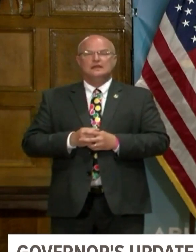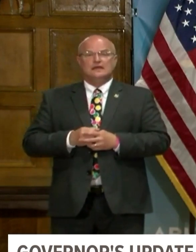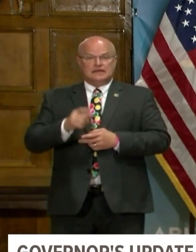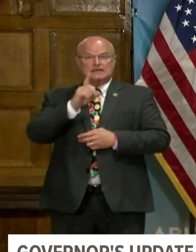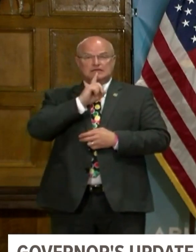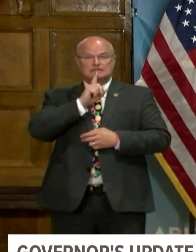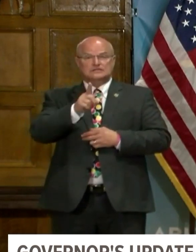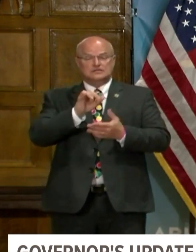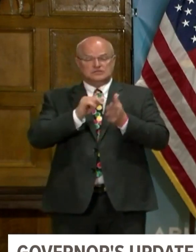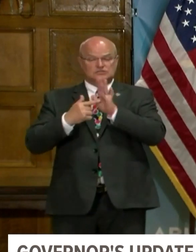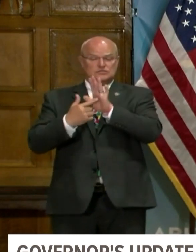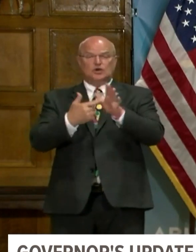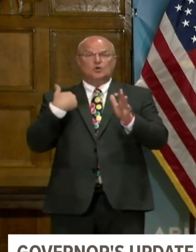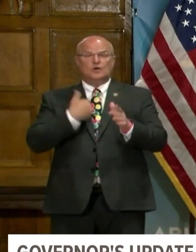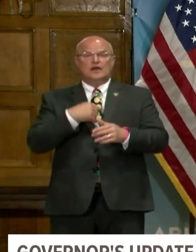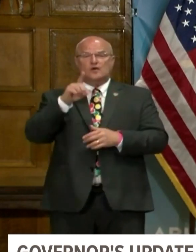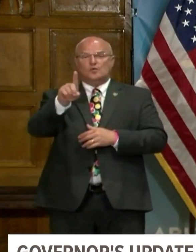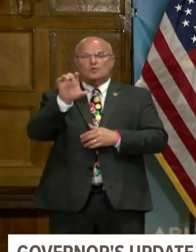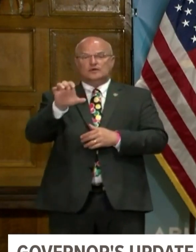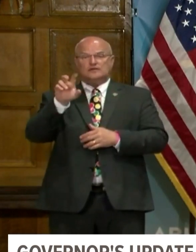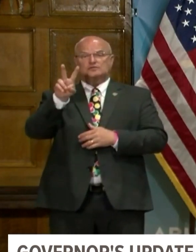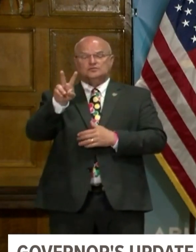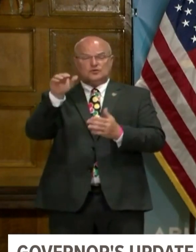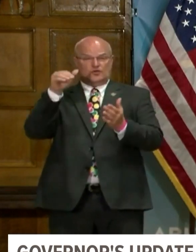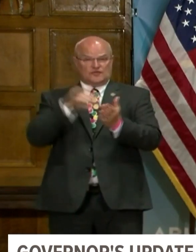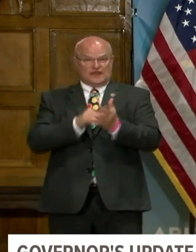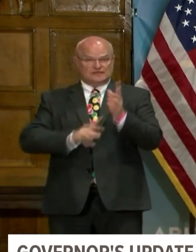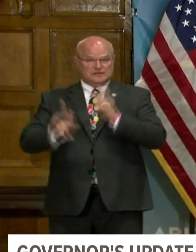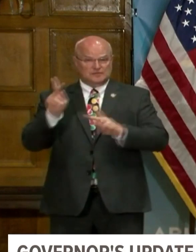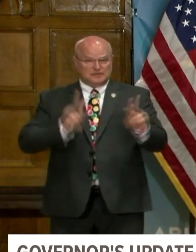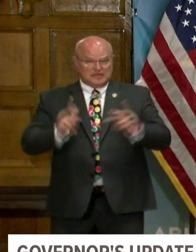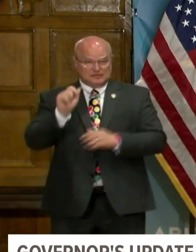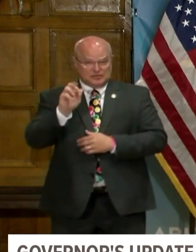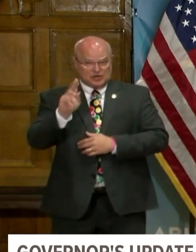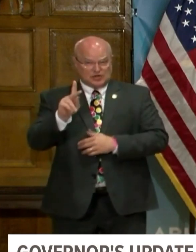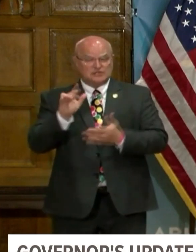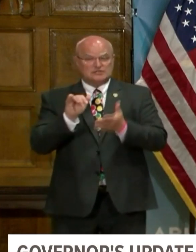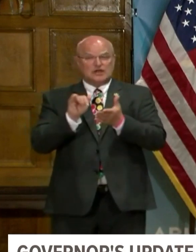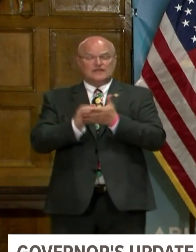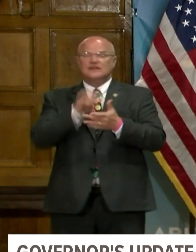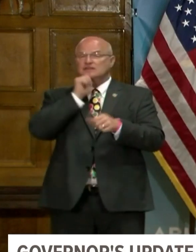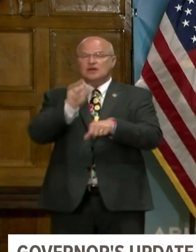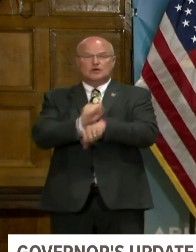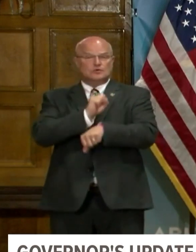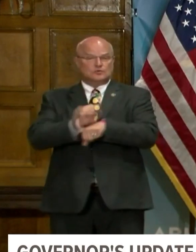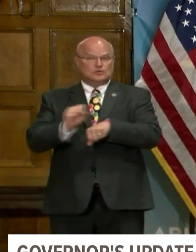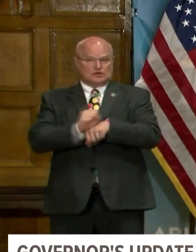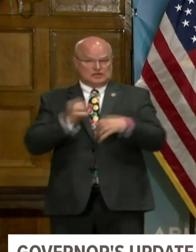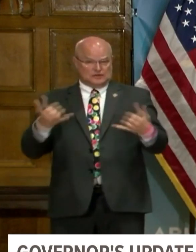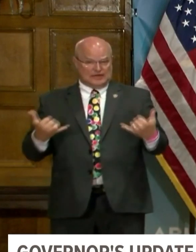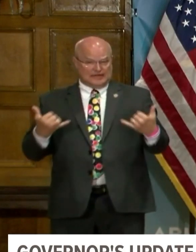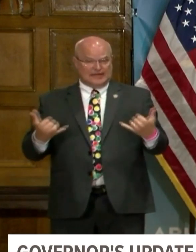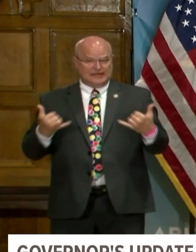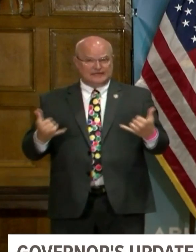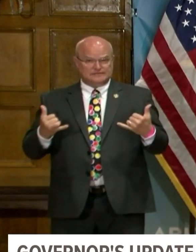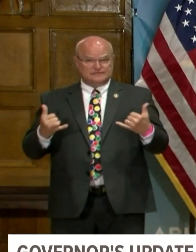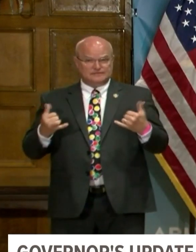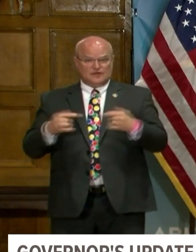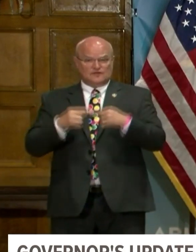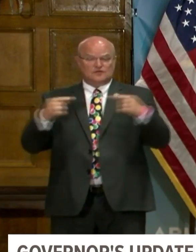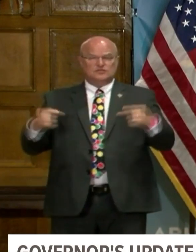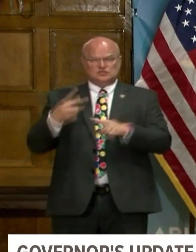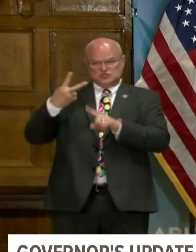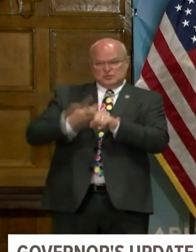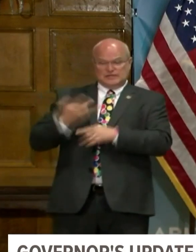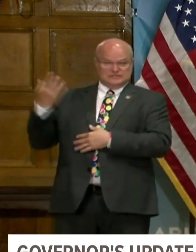It does show that we have 102,000 Arkansans that are unemployed now versus